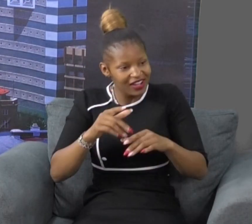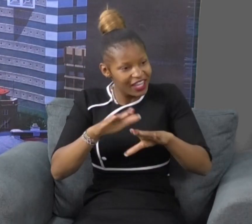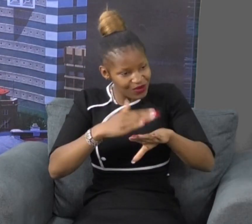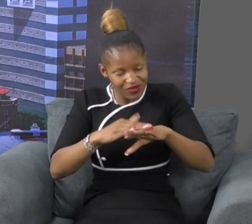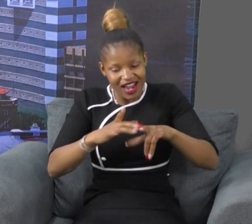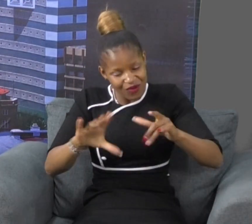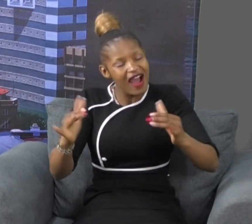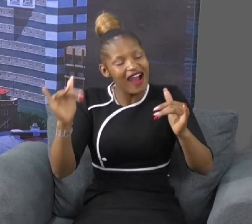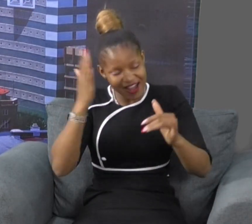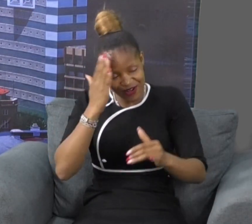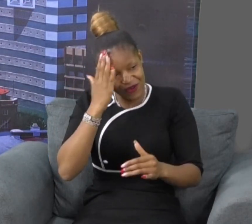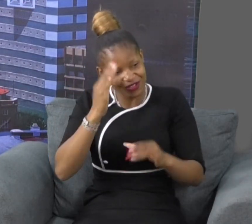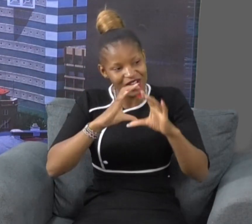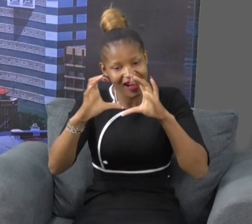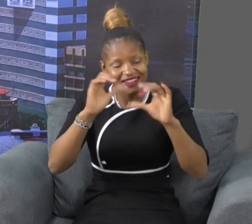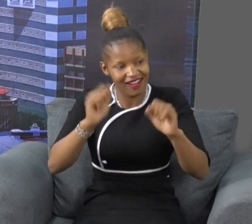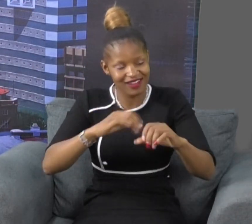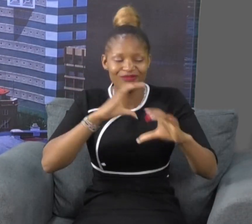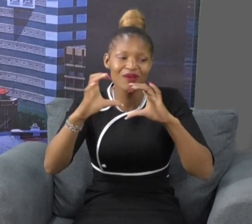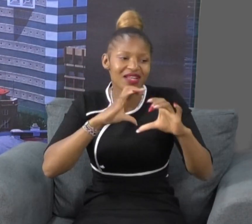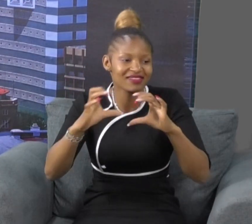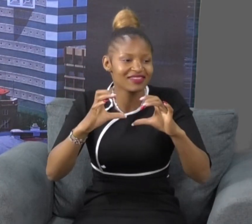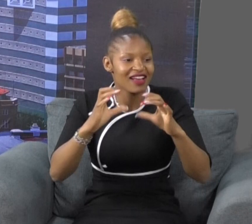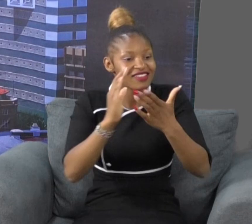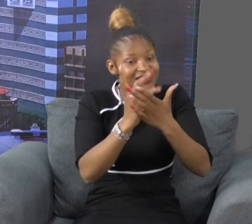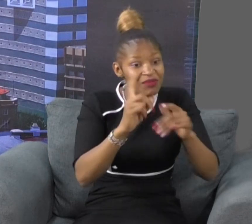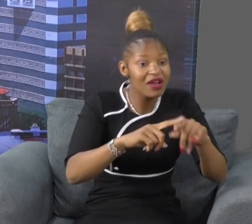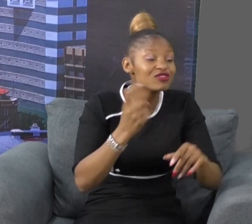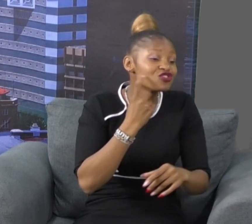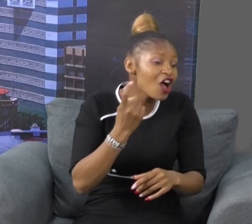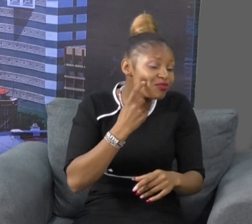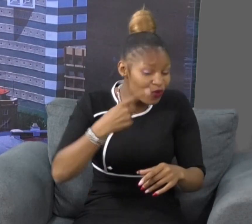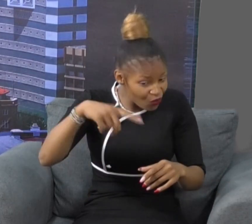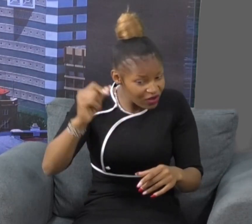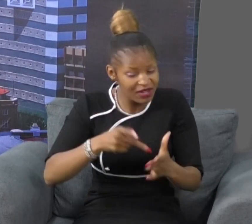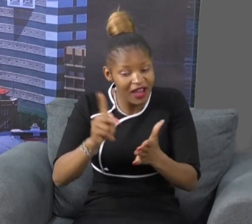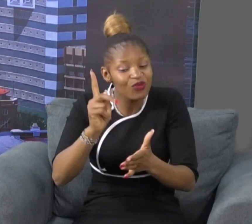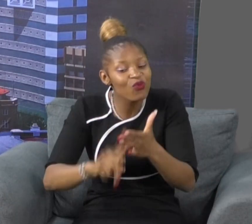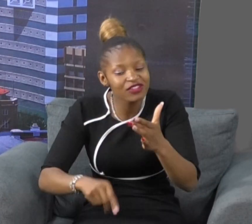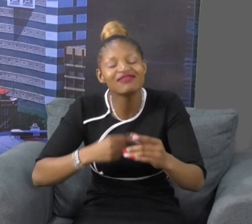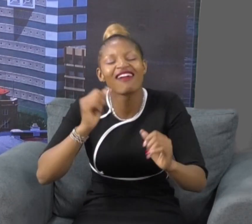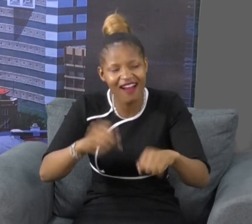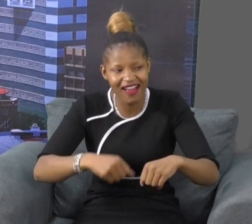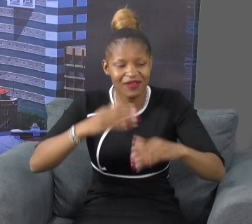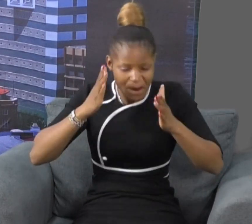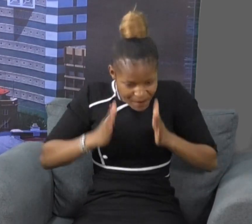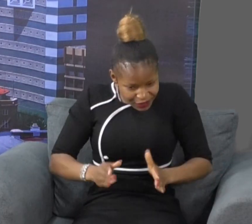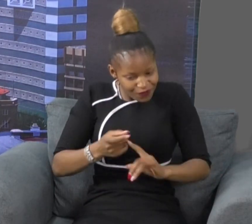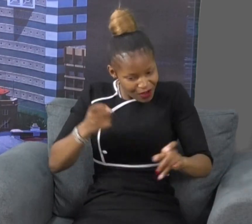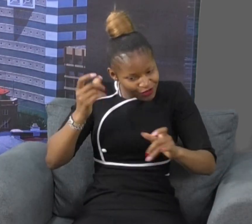neighbors, they know to talk slowly so that I can lip read from whatever they're saying. When they send me to